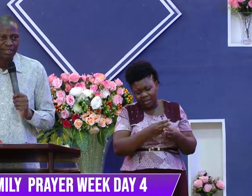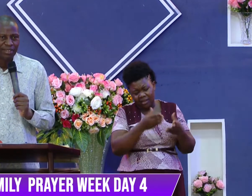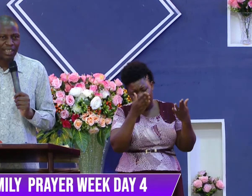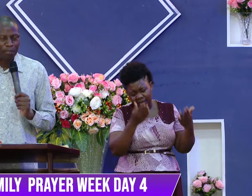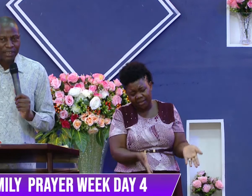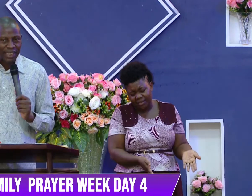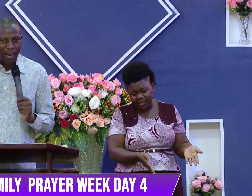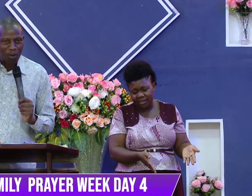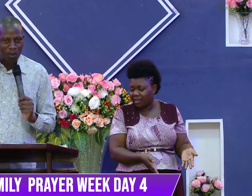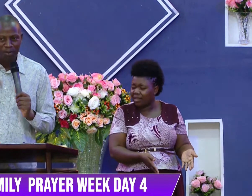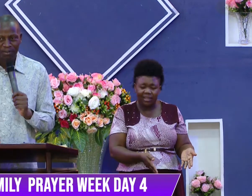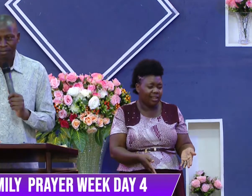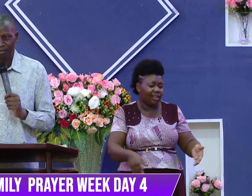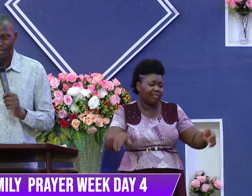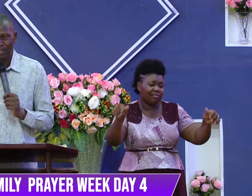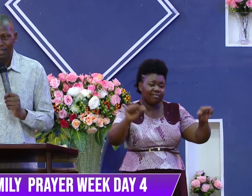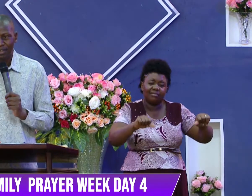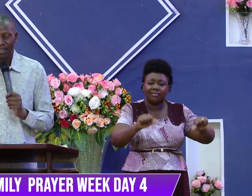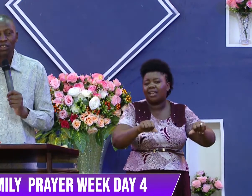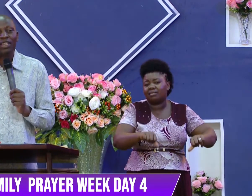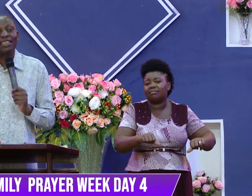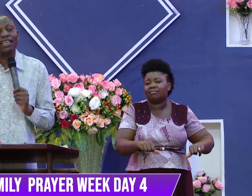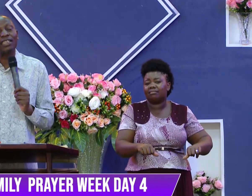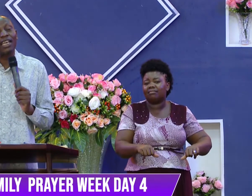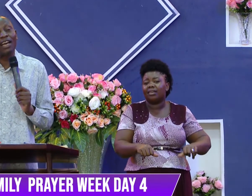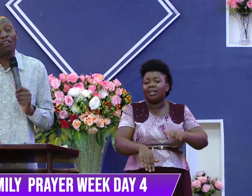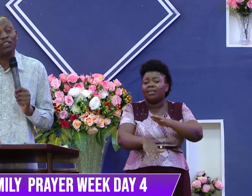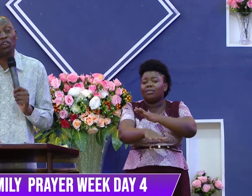carnal character does not help me go through.